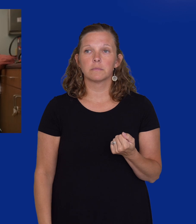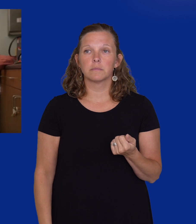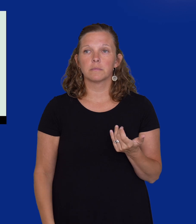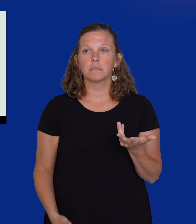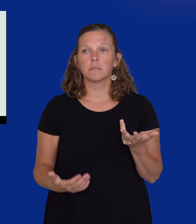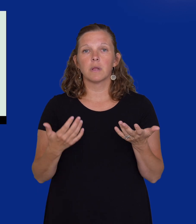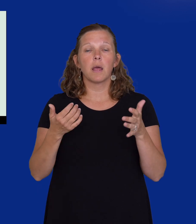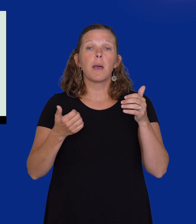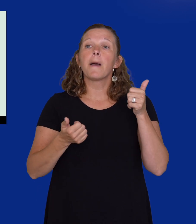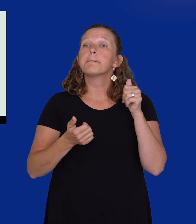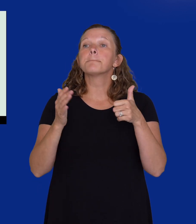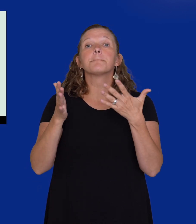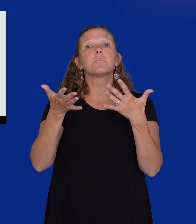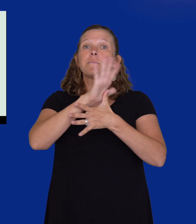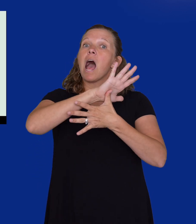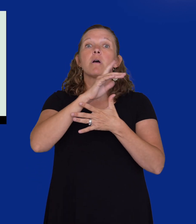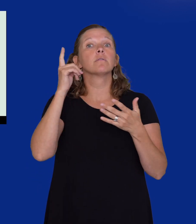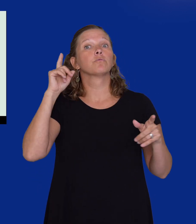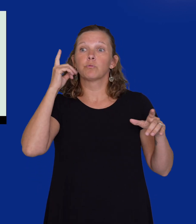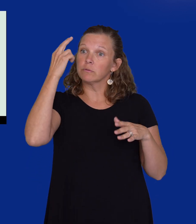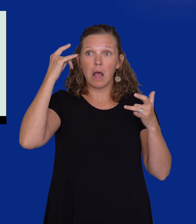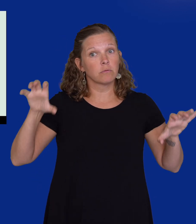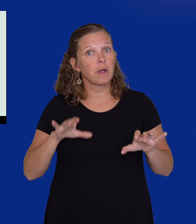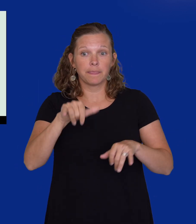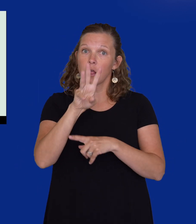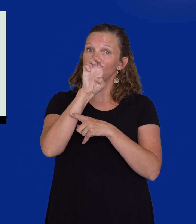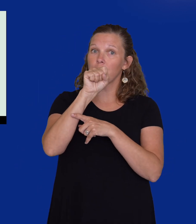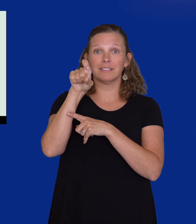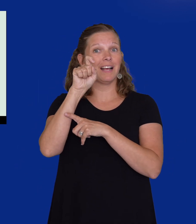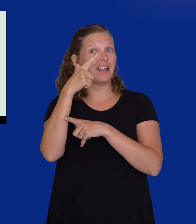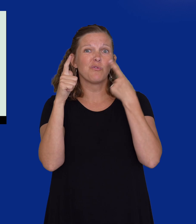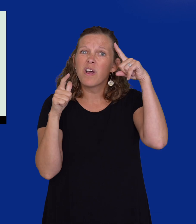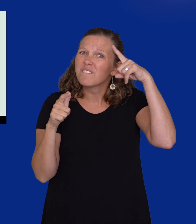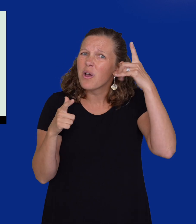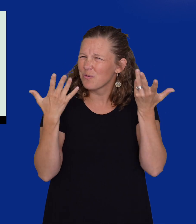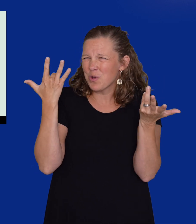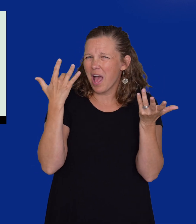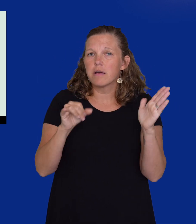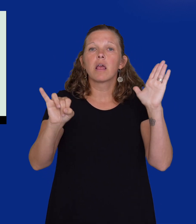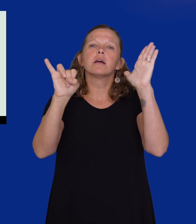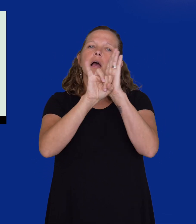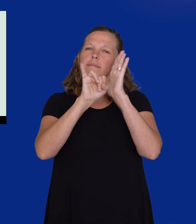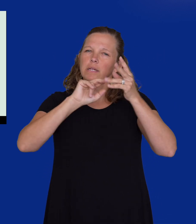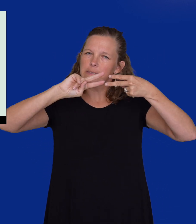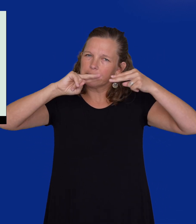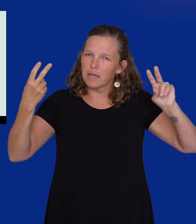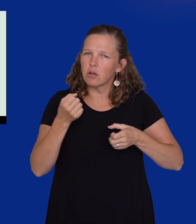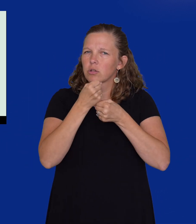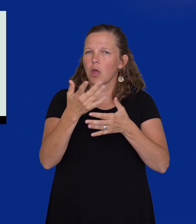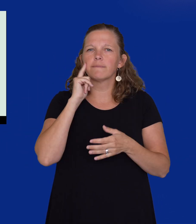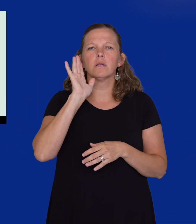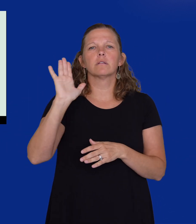The primary reason for doing WES XL is to identify a genetic cause for an